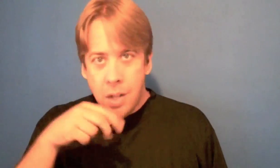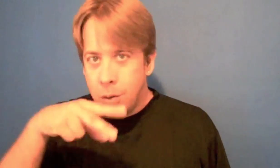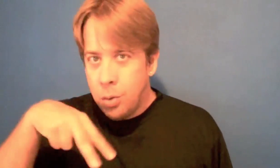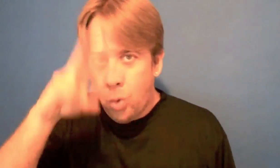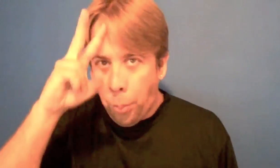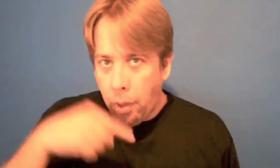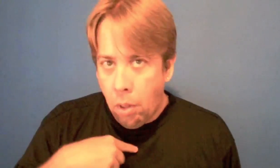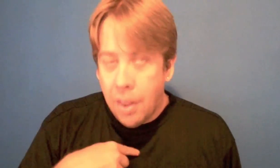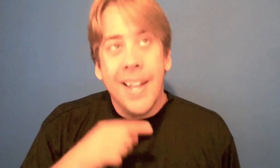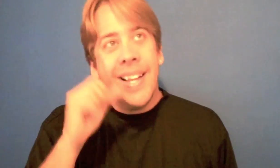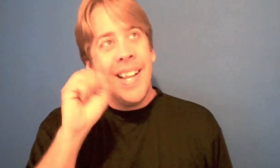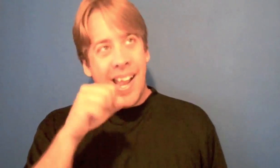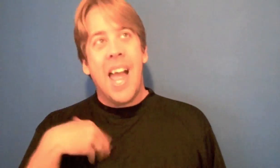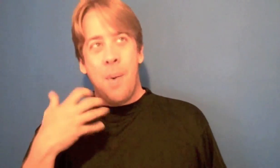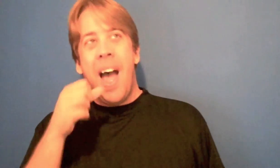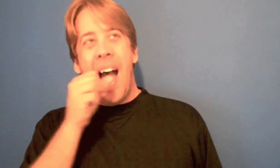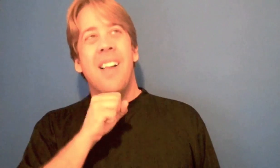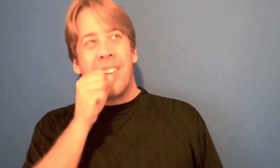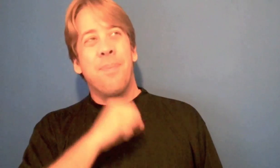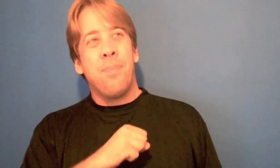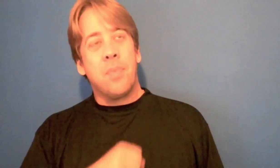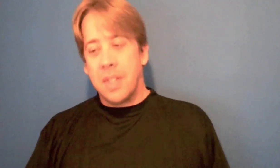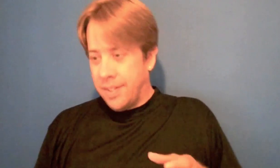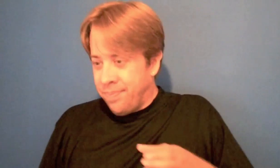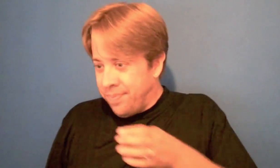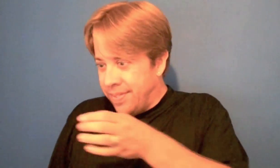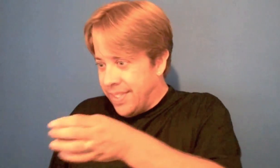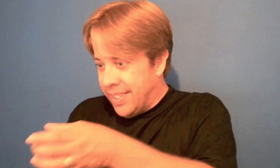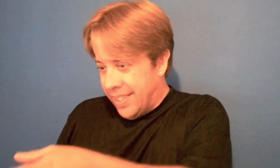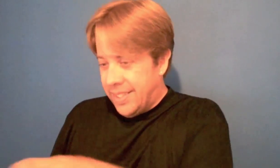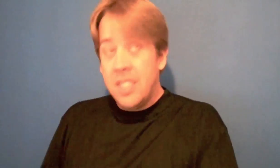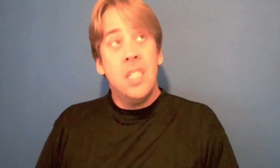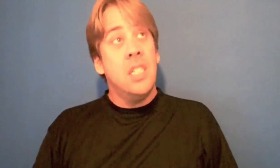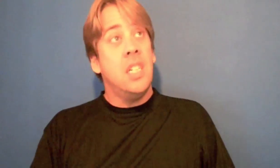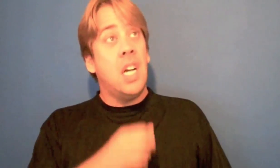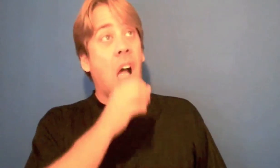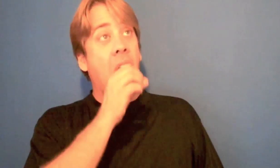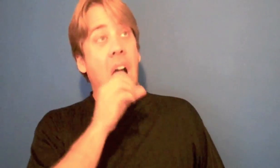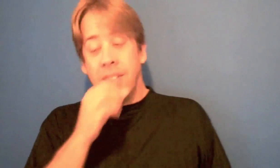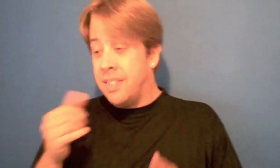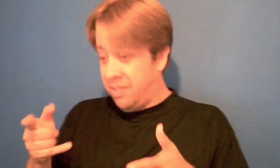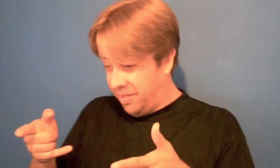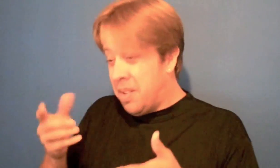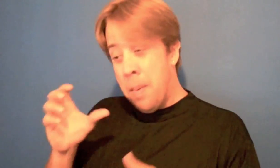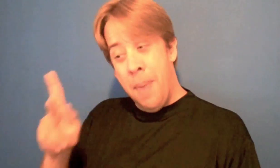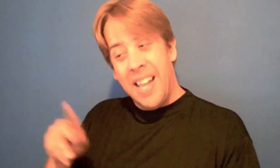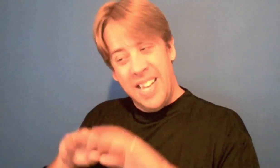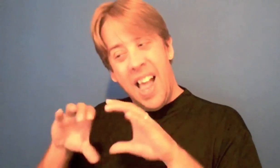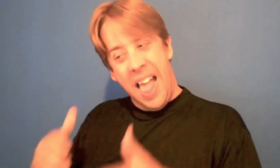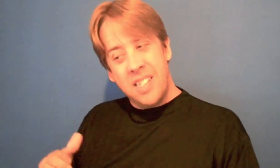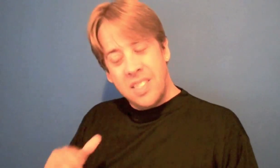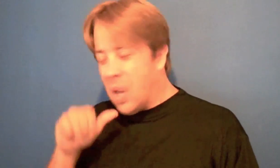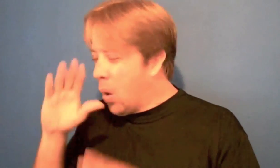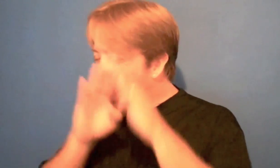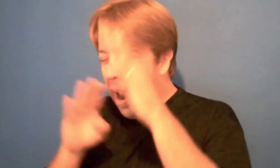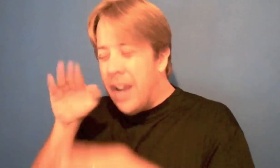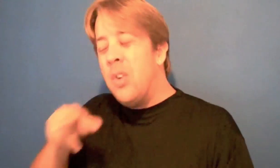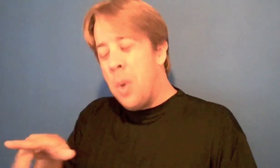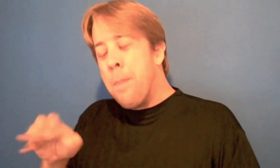Yeah, I'm not stupid. Yeah, I want some ice cream. Here you go. Now go back to class and